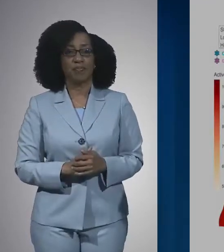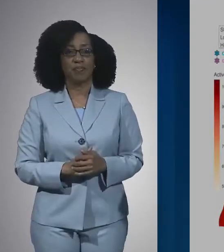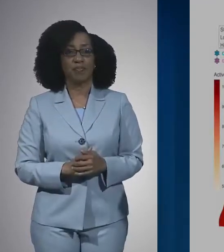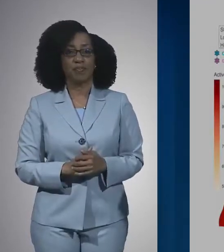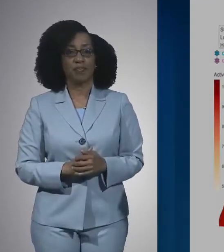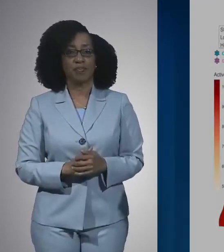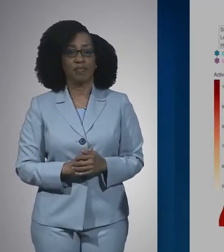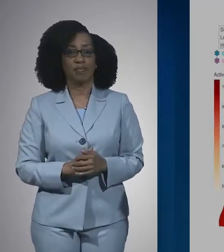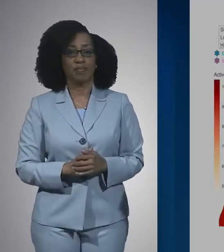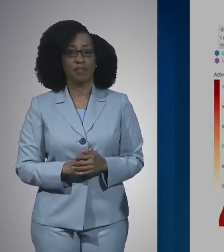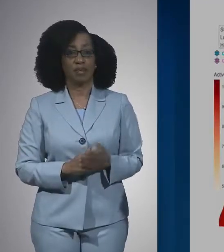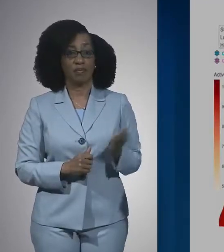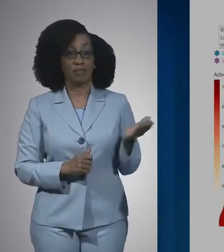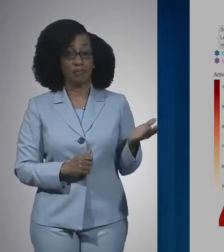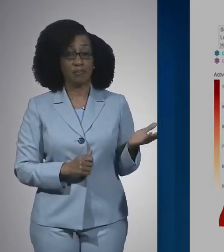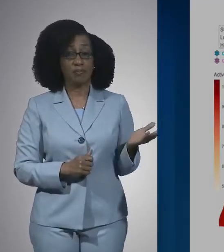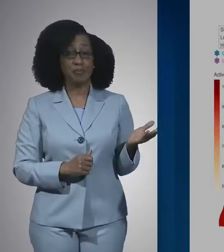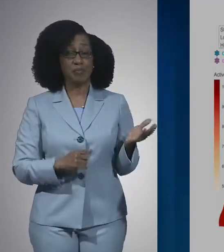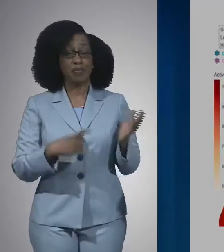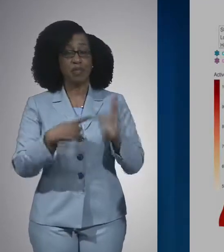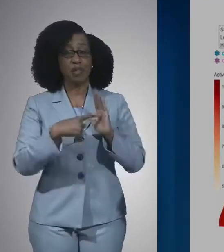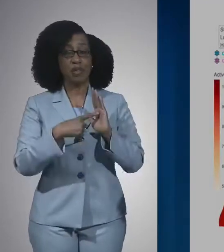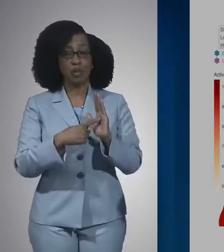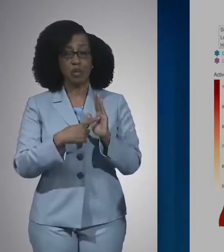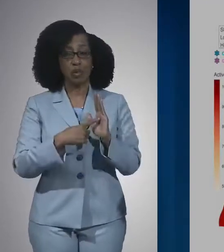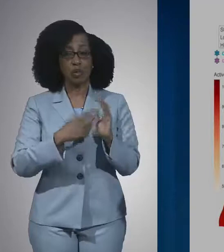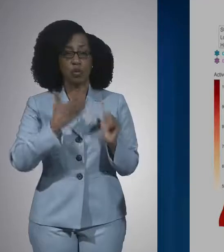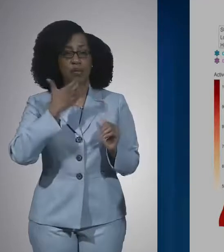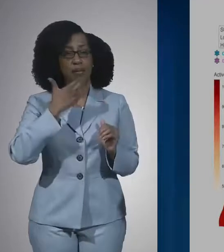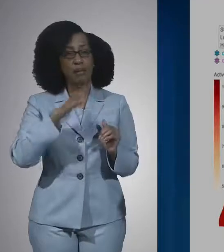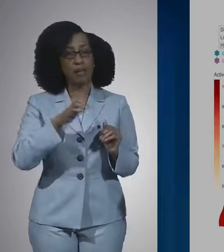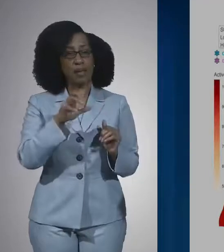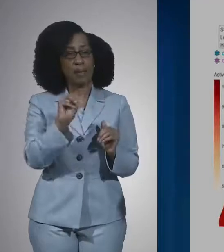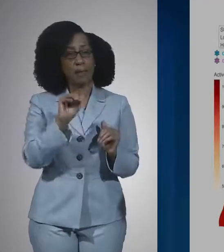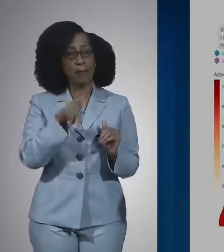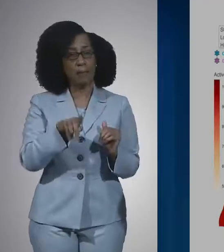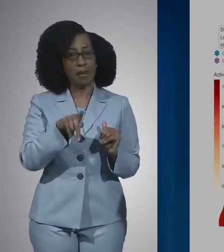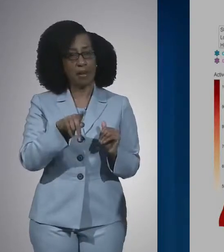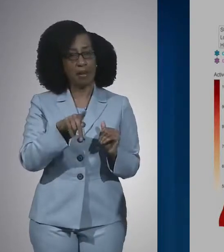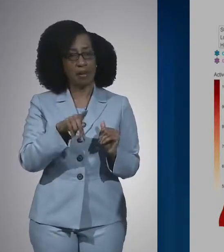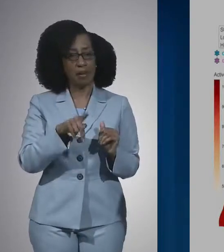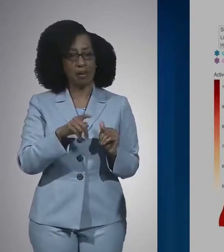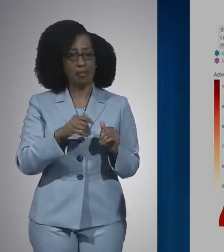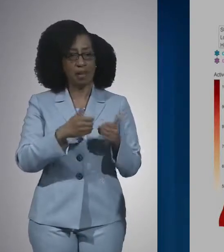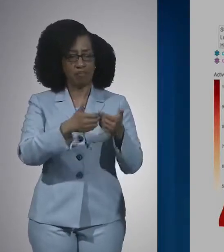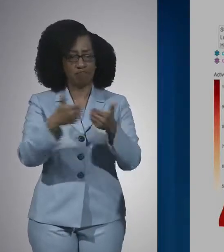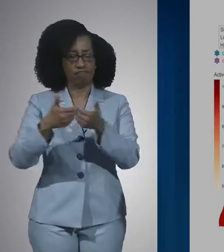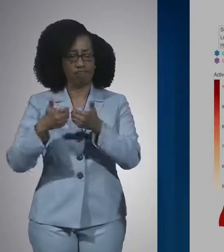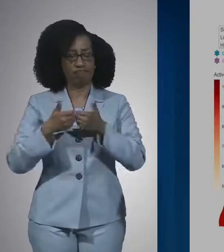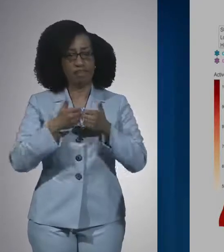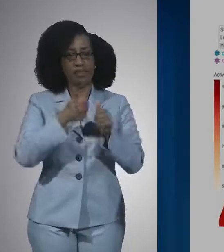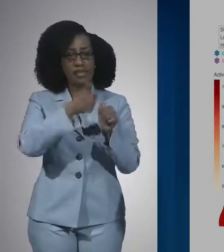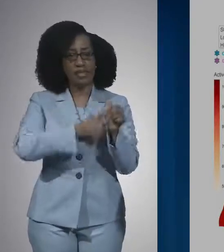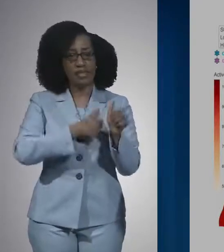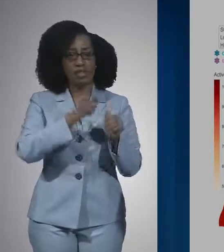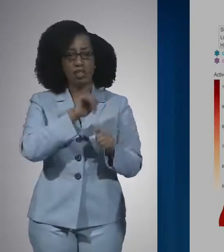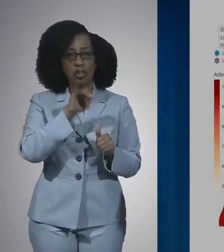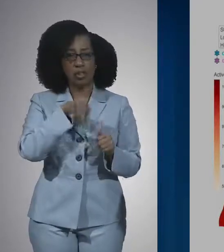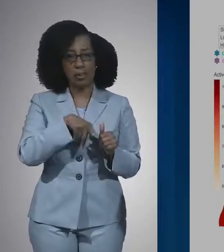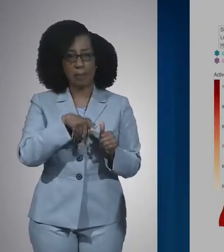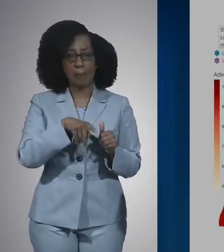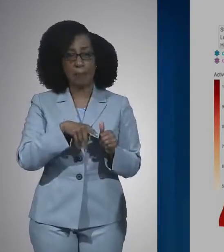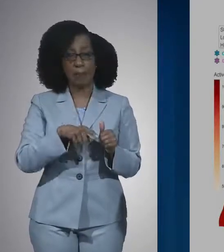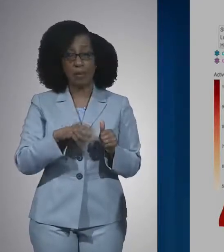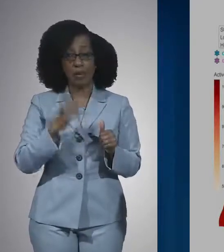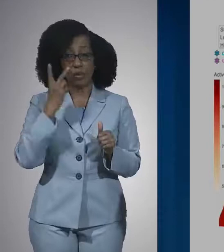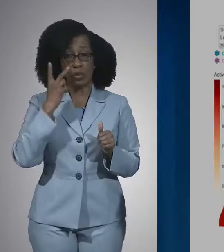This slide shows the heat map by zip code for active cases. Zip codes